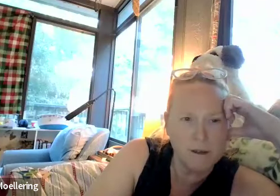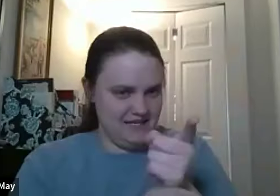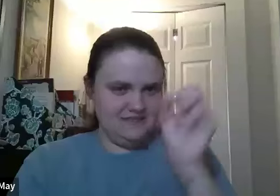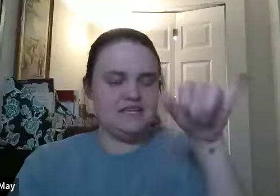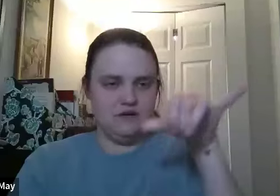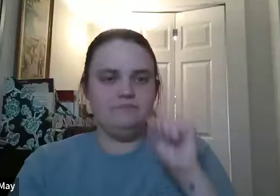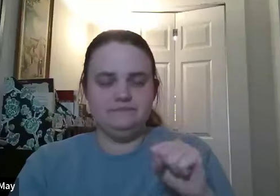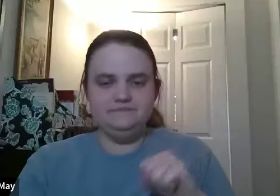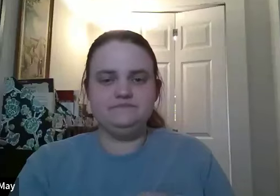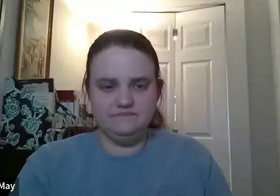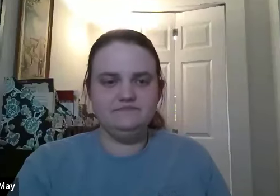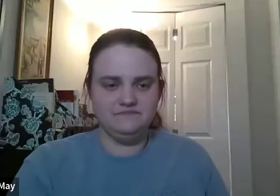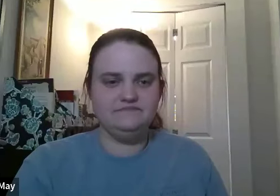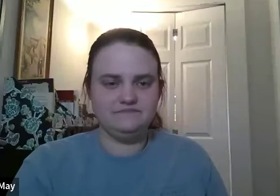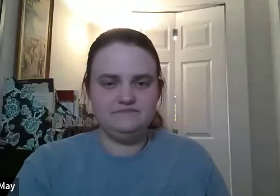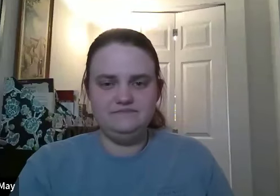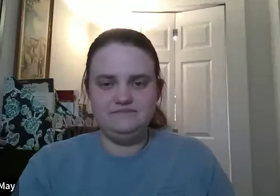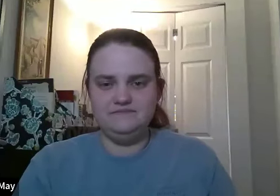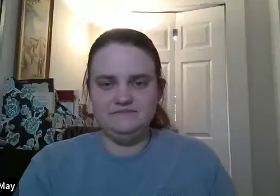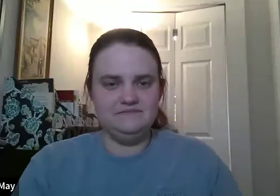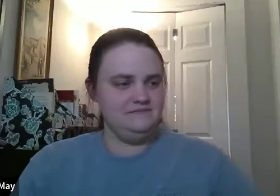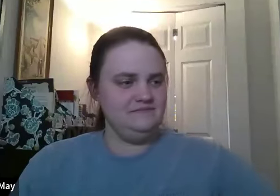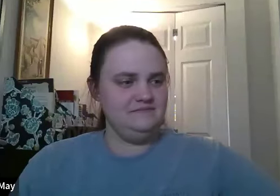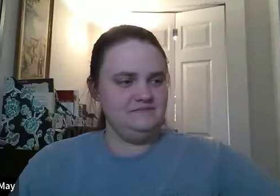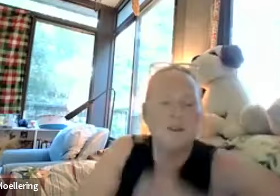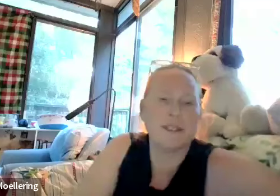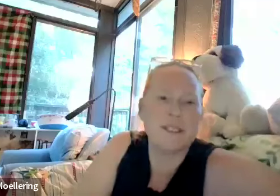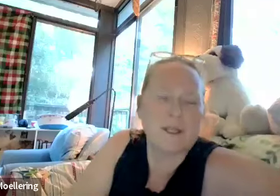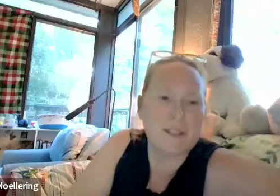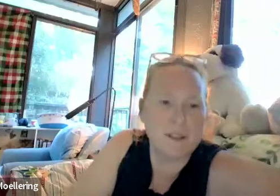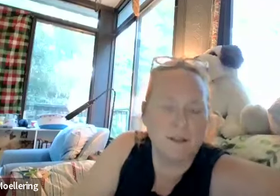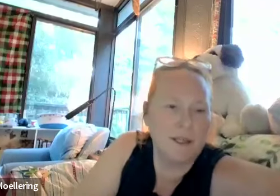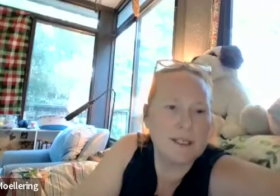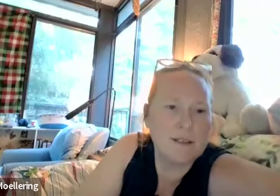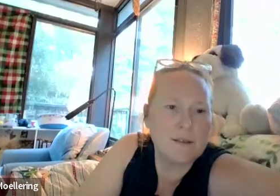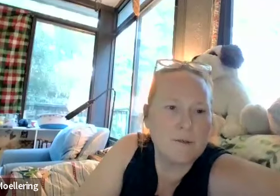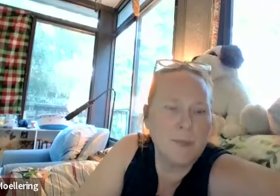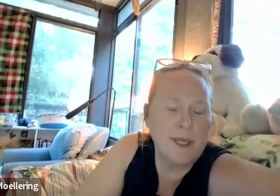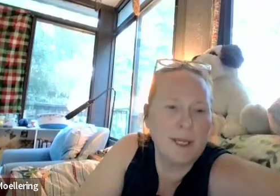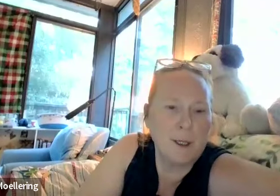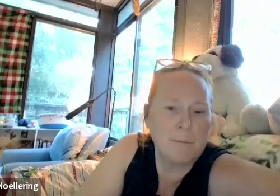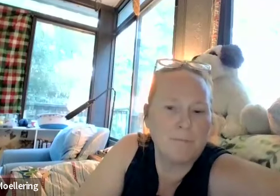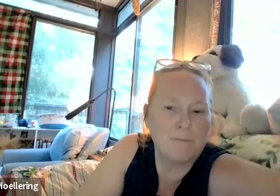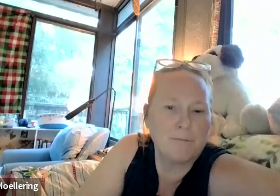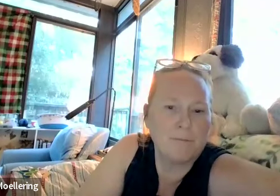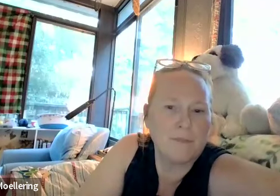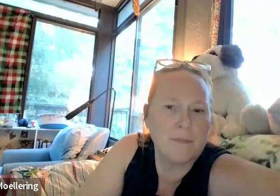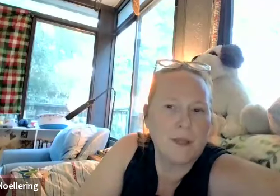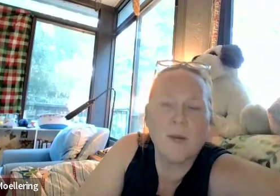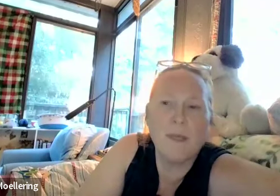Yes, that's right. And then I'll have to look and see what else is on the list. Mhm. But yeah, be